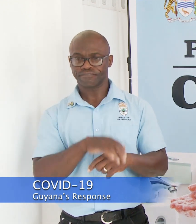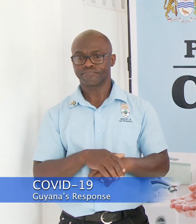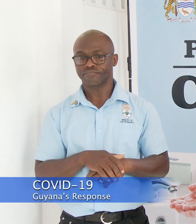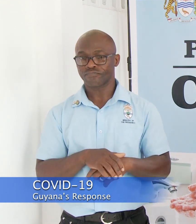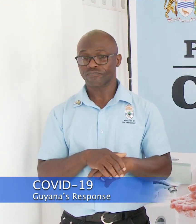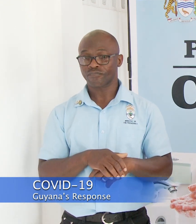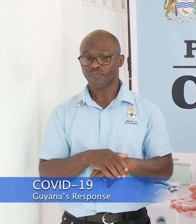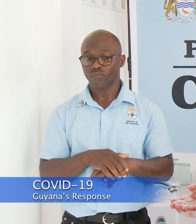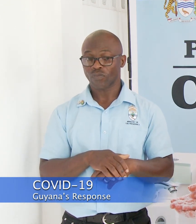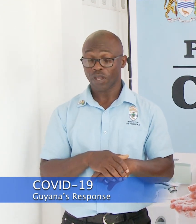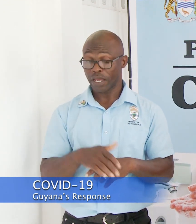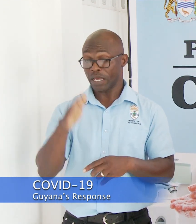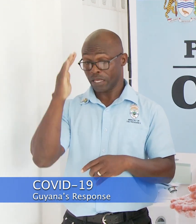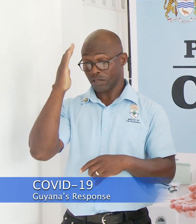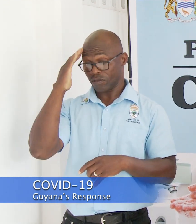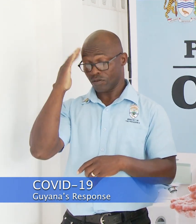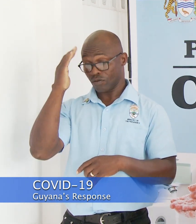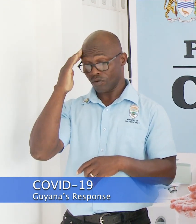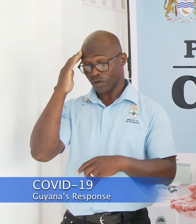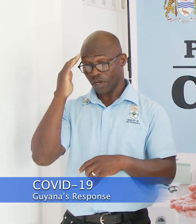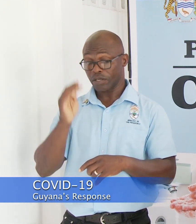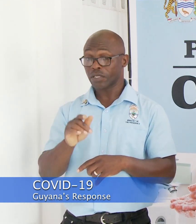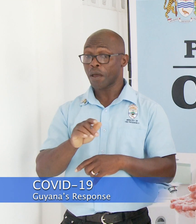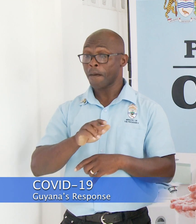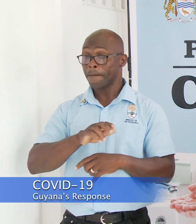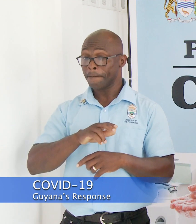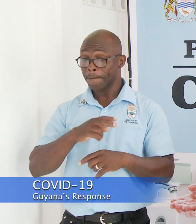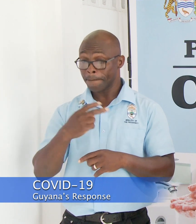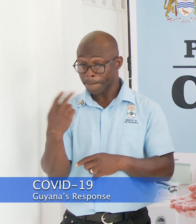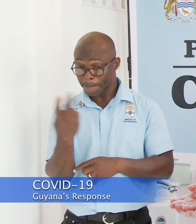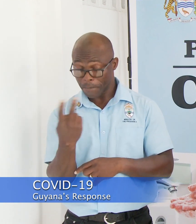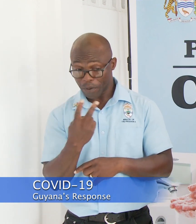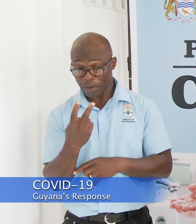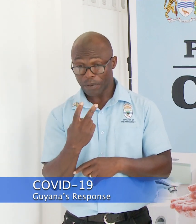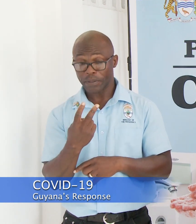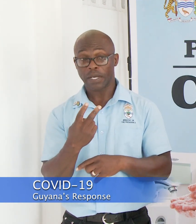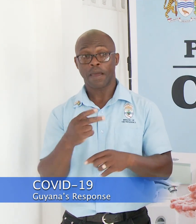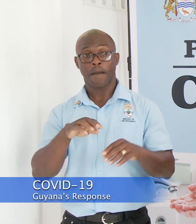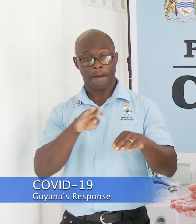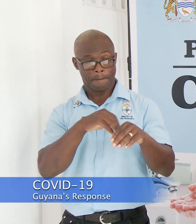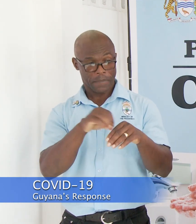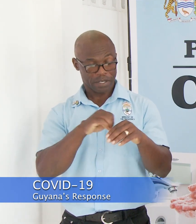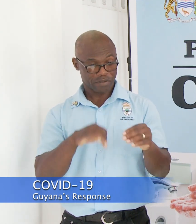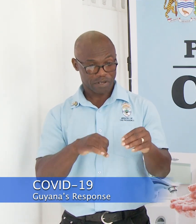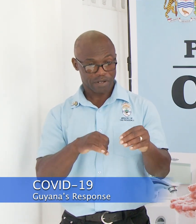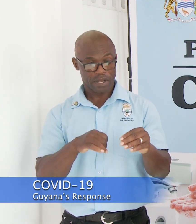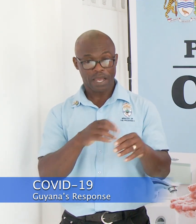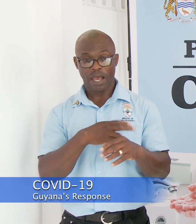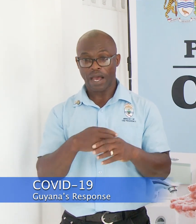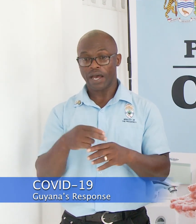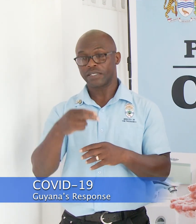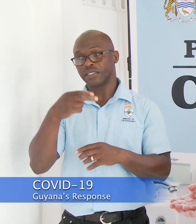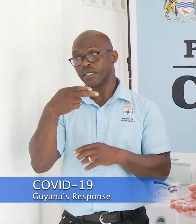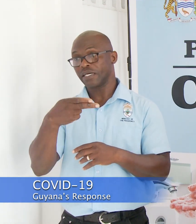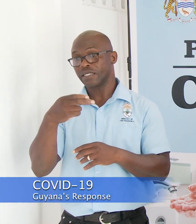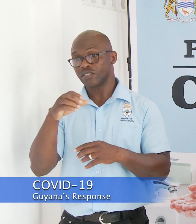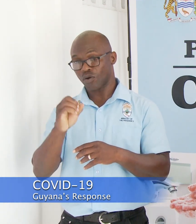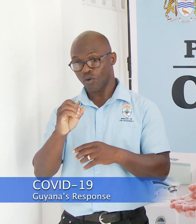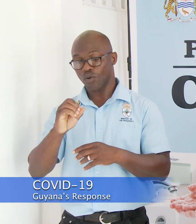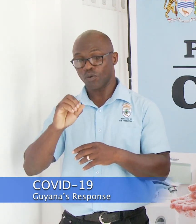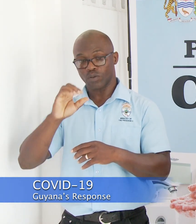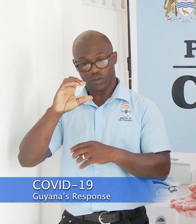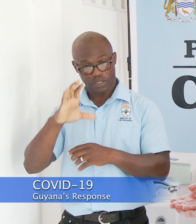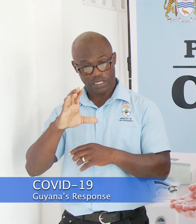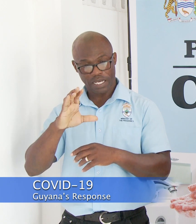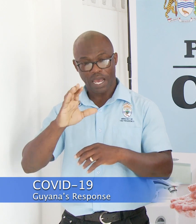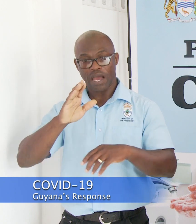It is pertinent to note that both the Ministry of Public Health and the HEOC have received